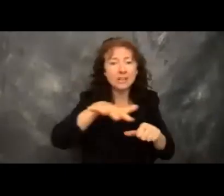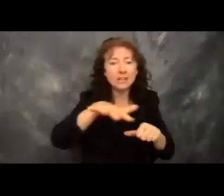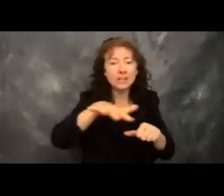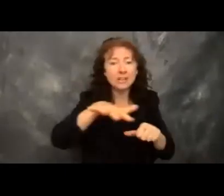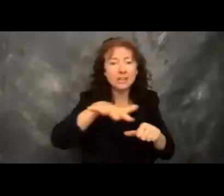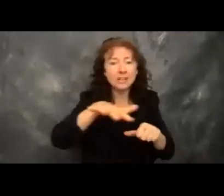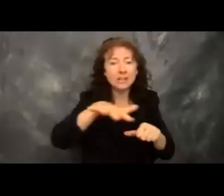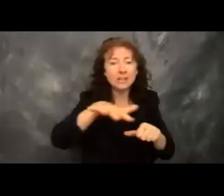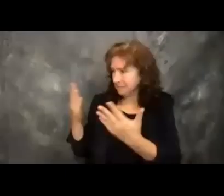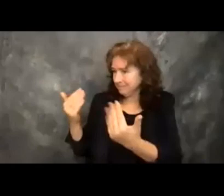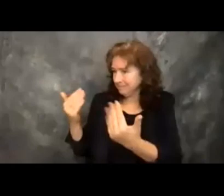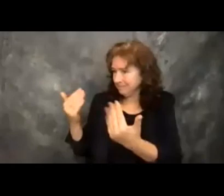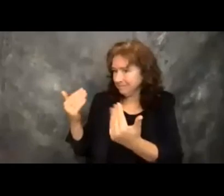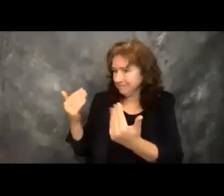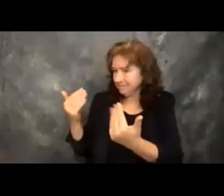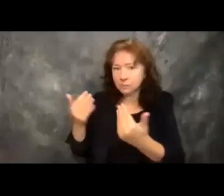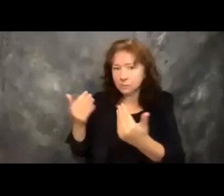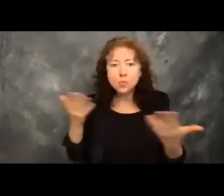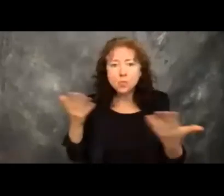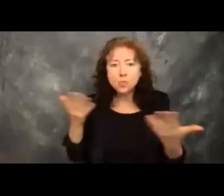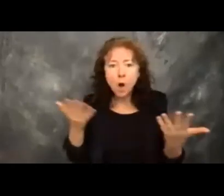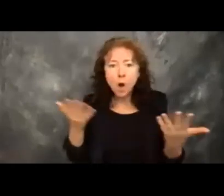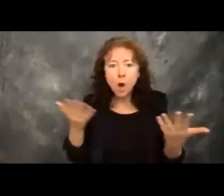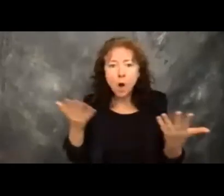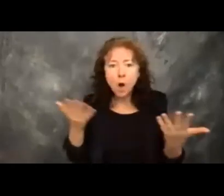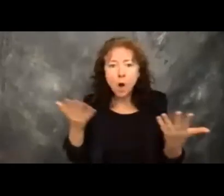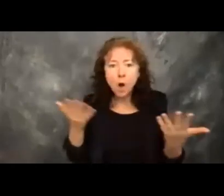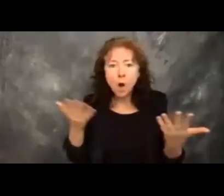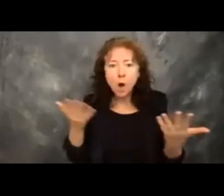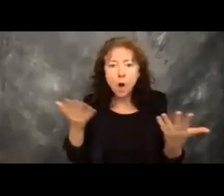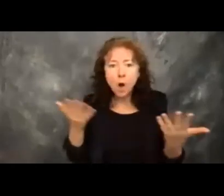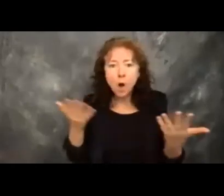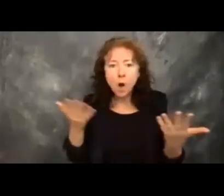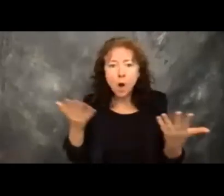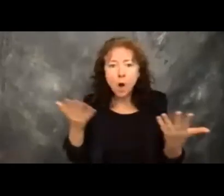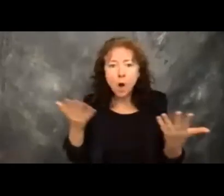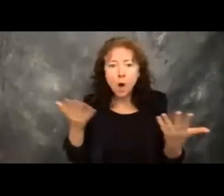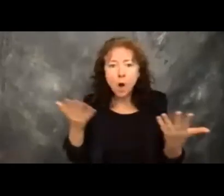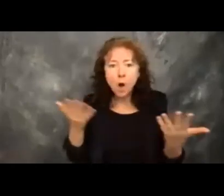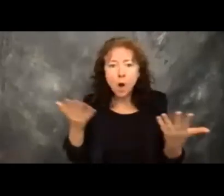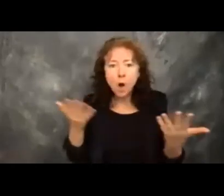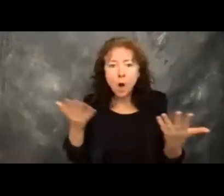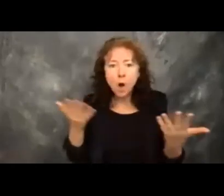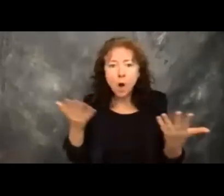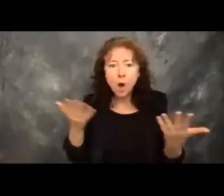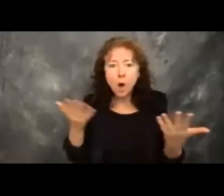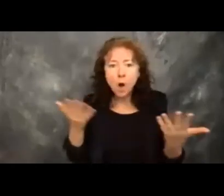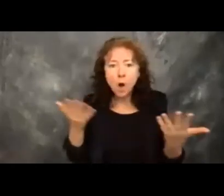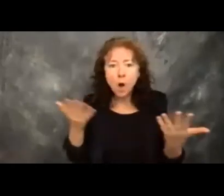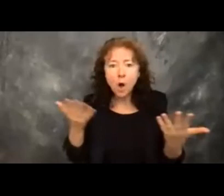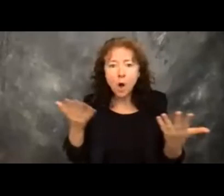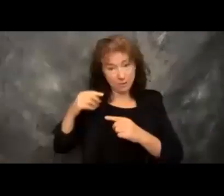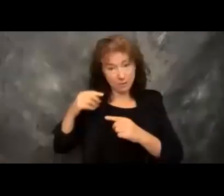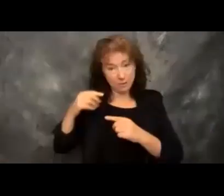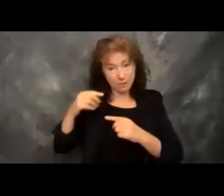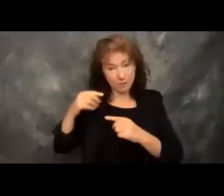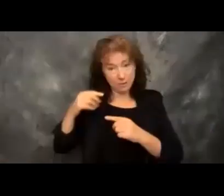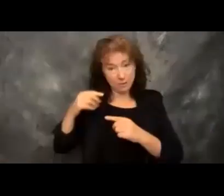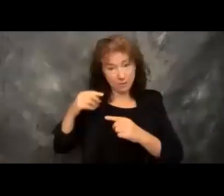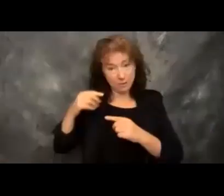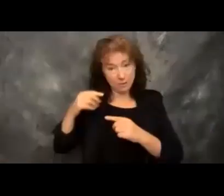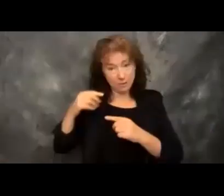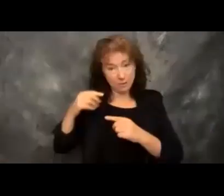I can share our experience and I think the